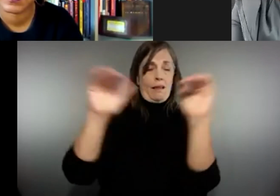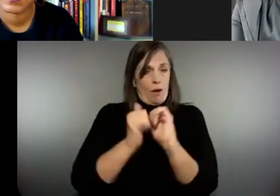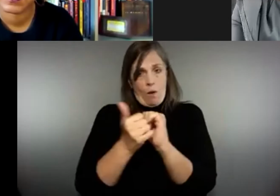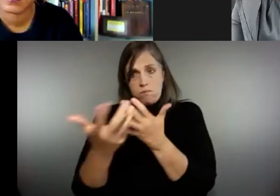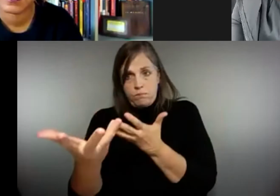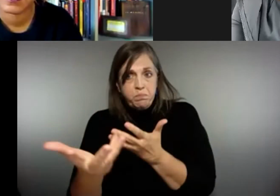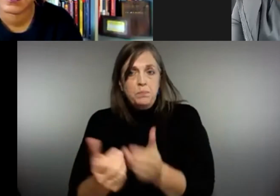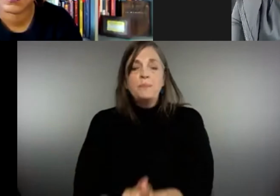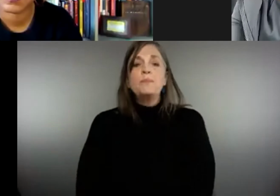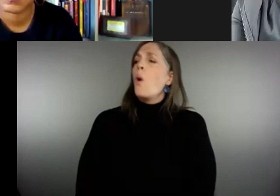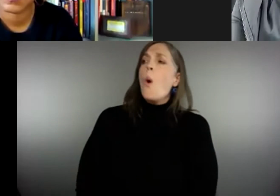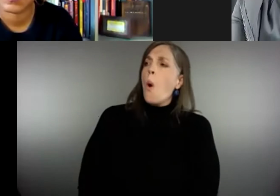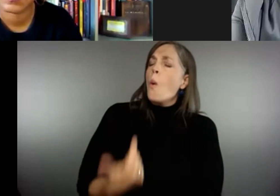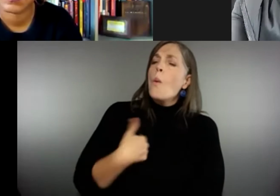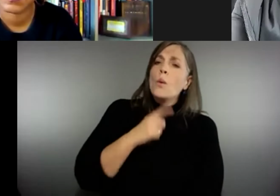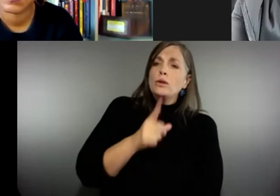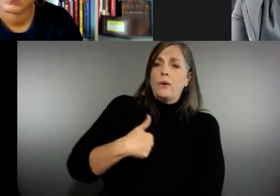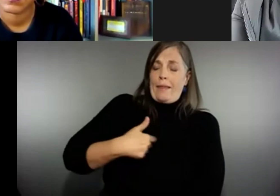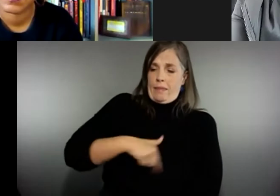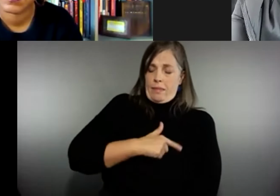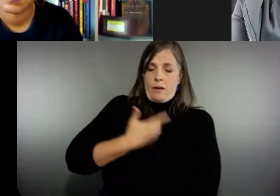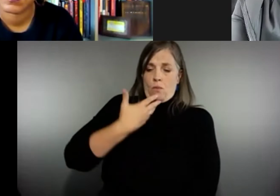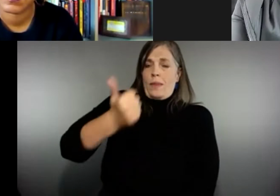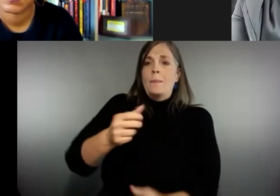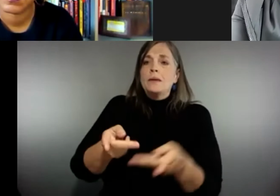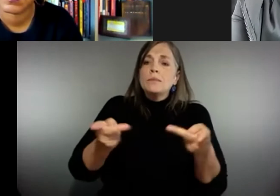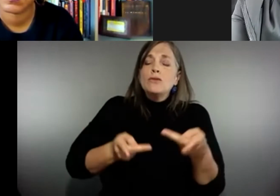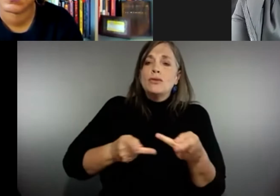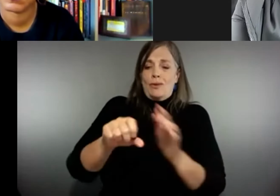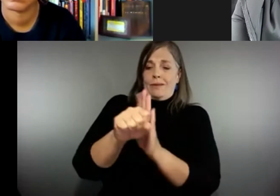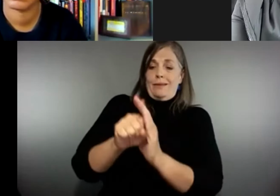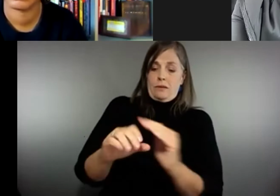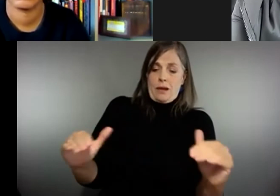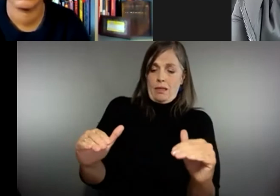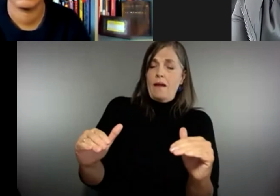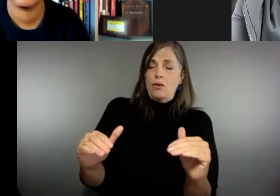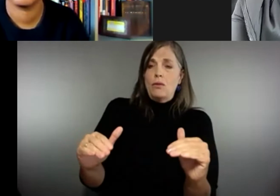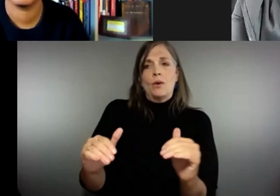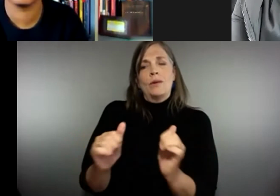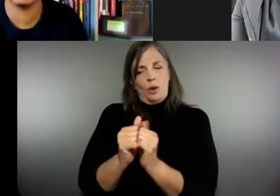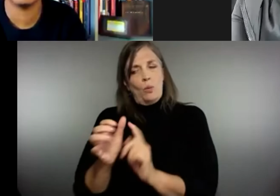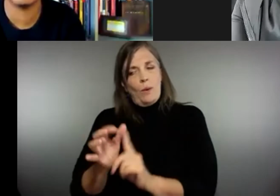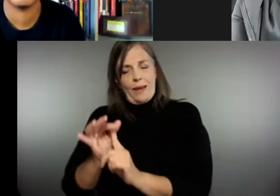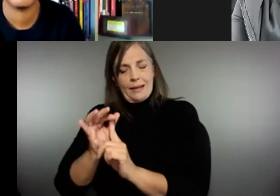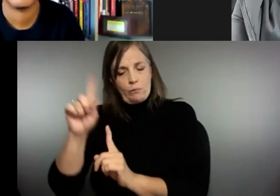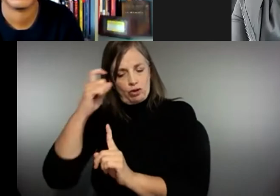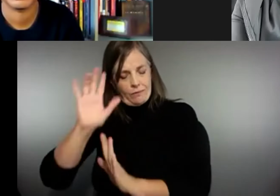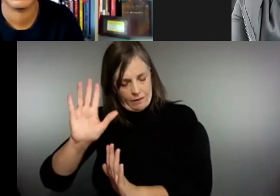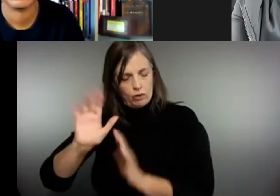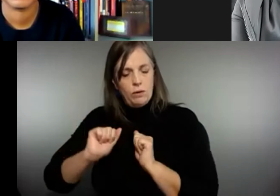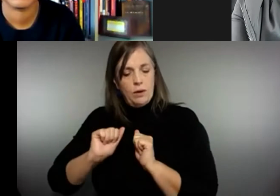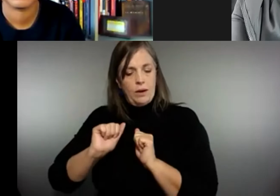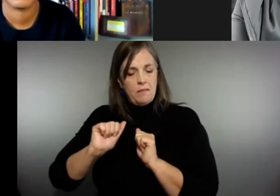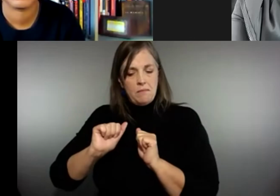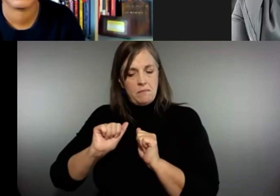i think i think we're in a uh the best position um at the state level with the exception of the governor um that we've been in in a really long